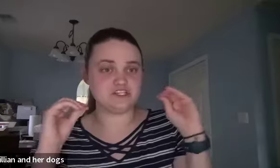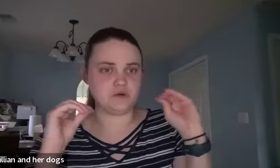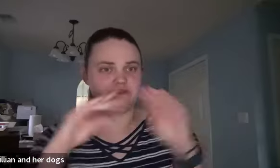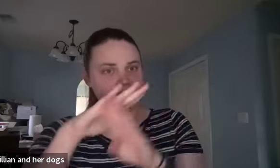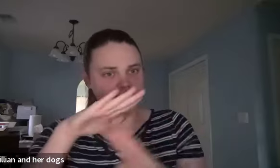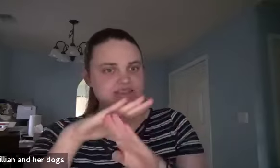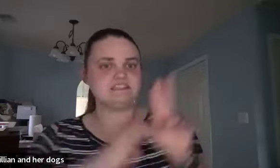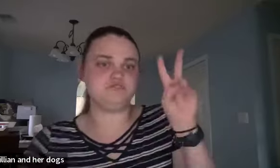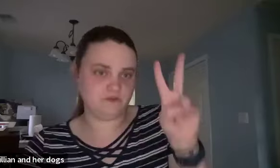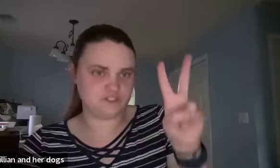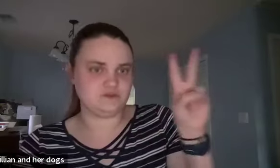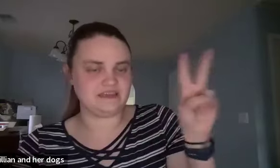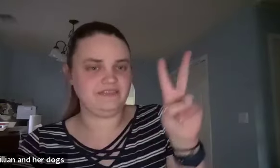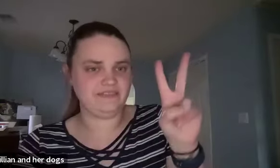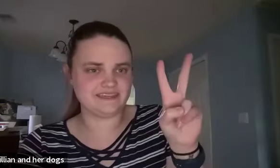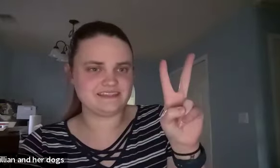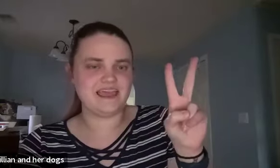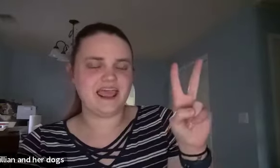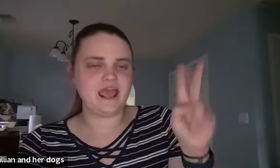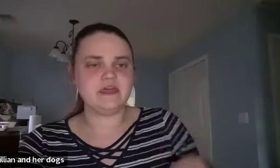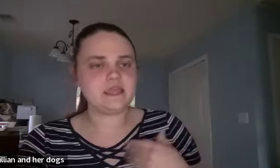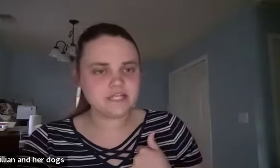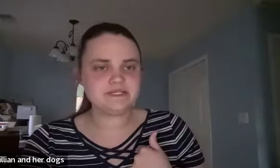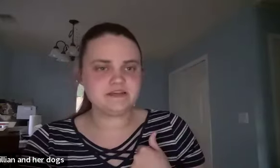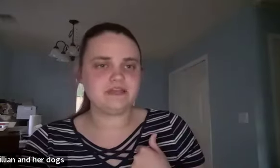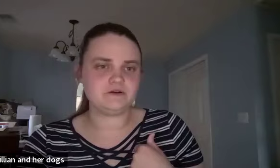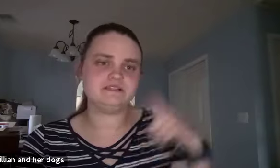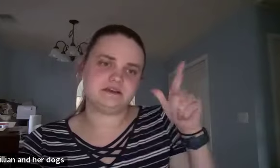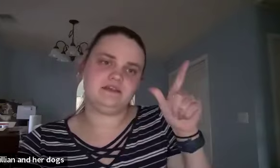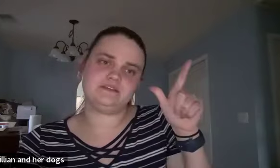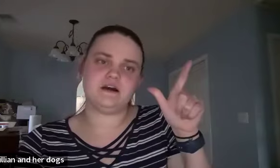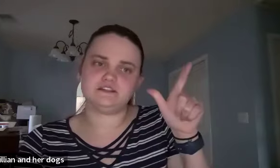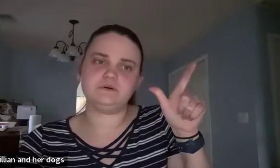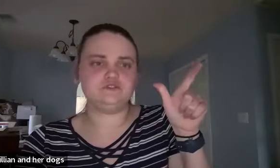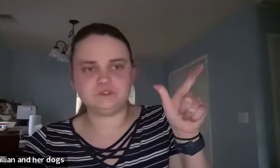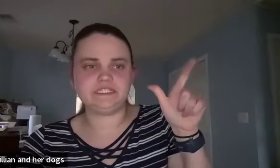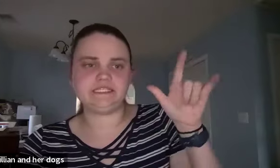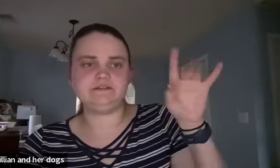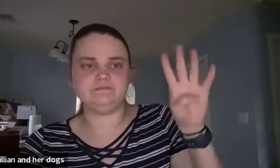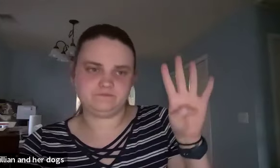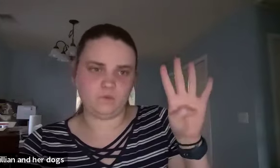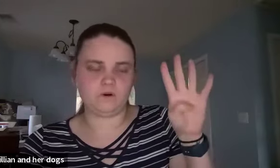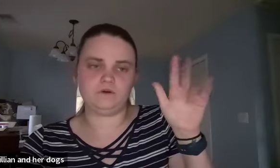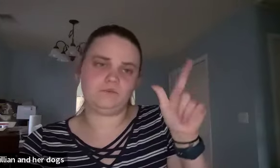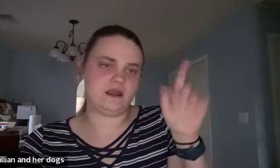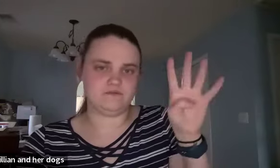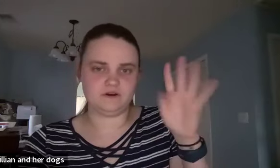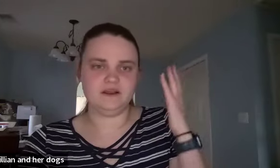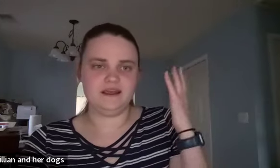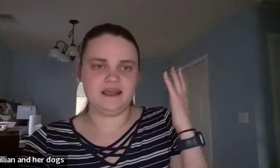to start with the basics of doing the twos like this. And then I catch myself later on signing in this class going 24, whatever.